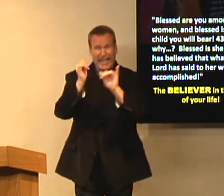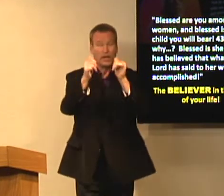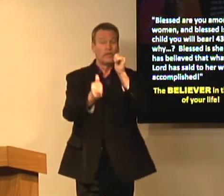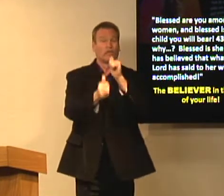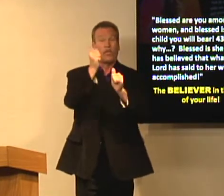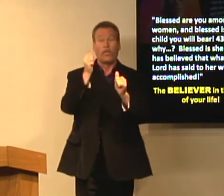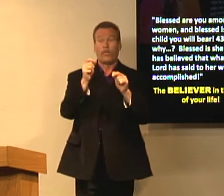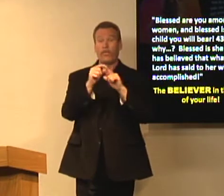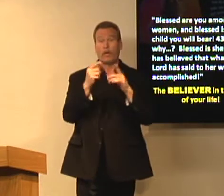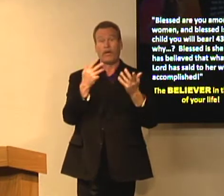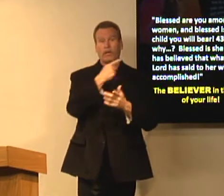she would bear a child,